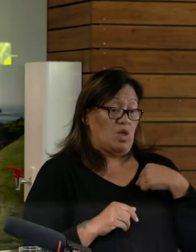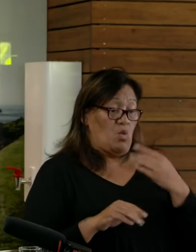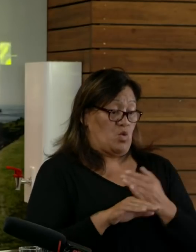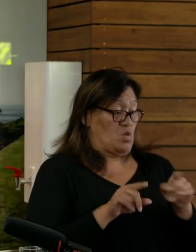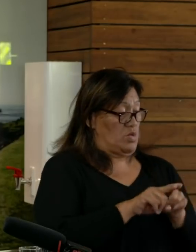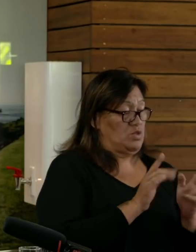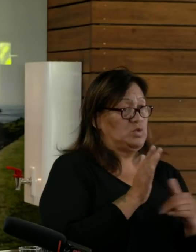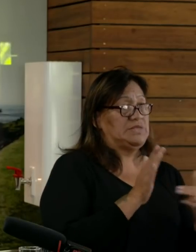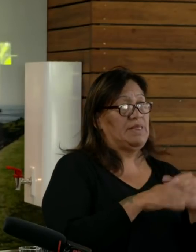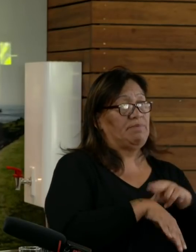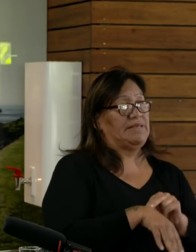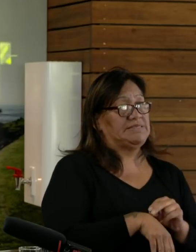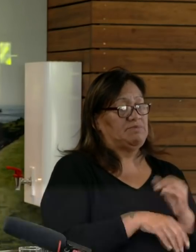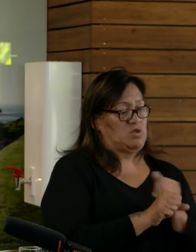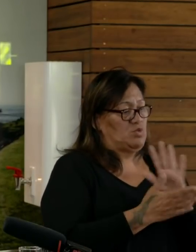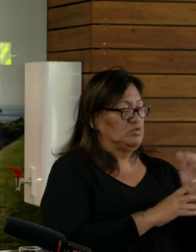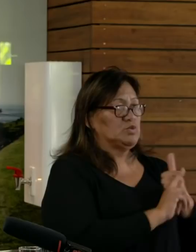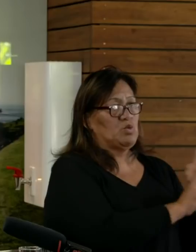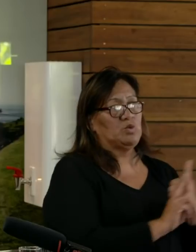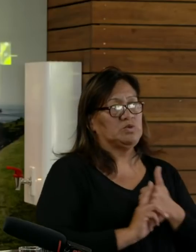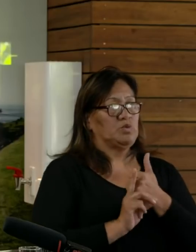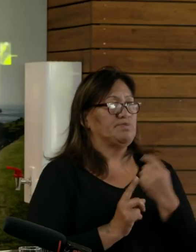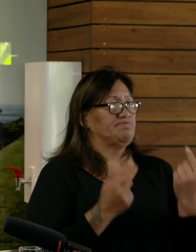Police and provide our support.